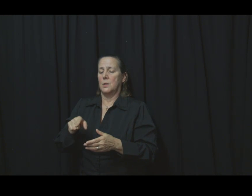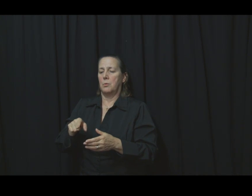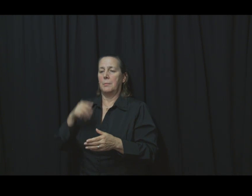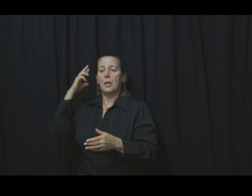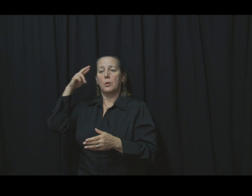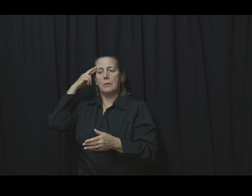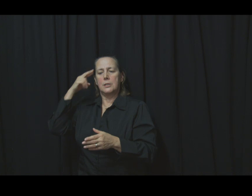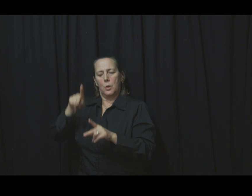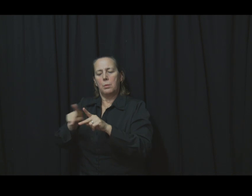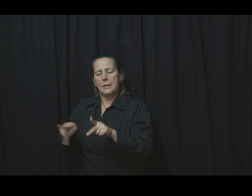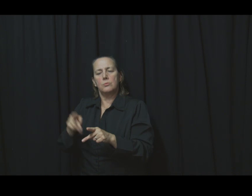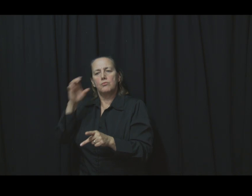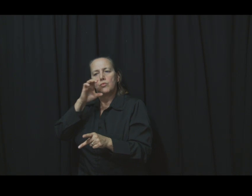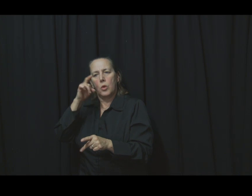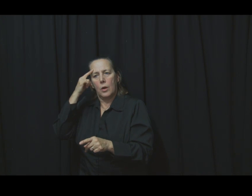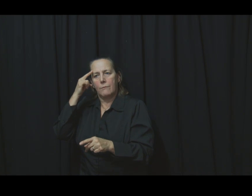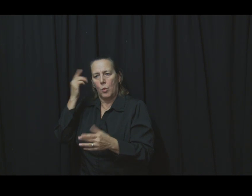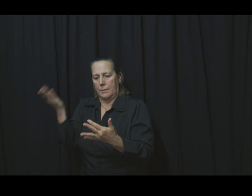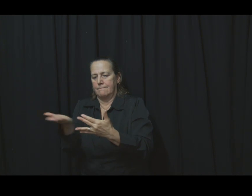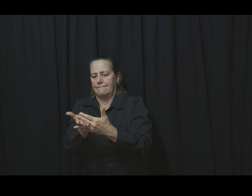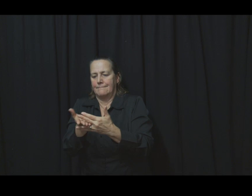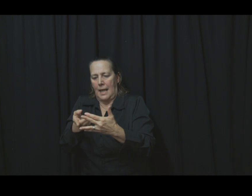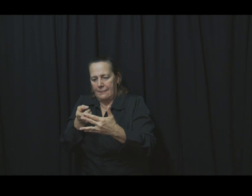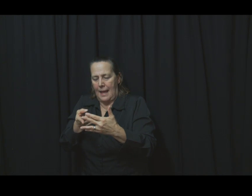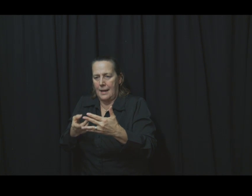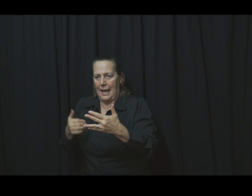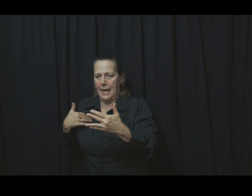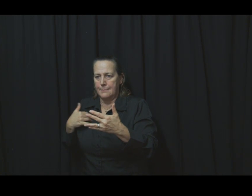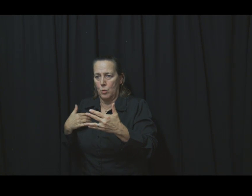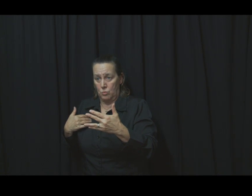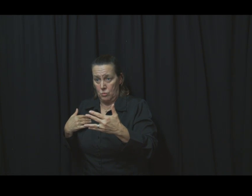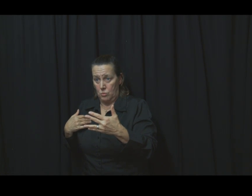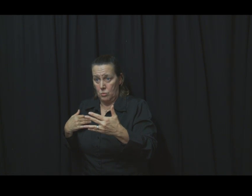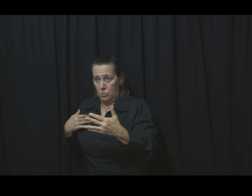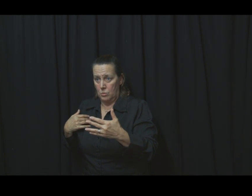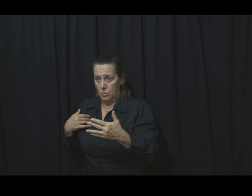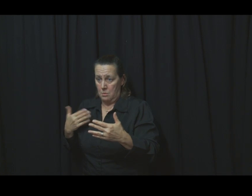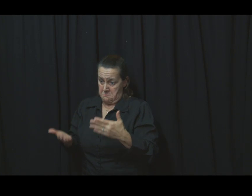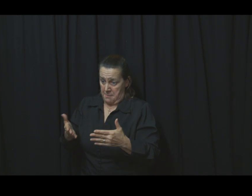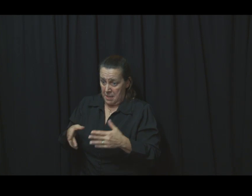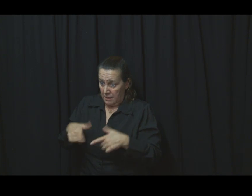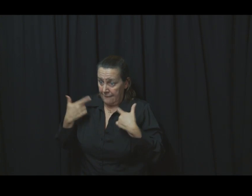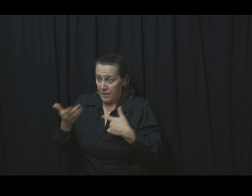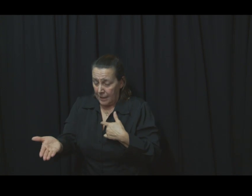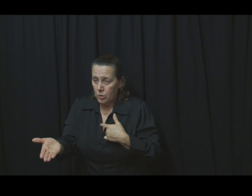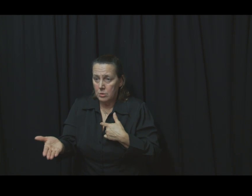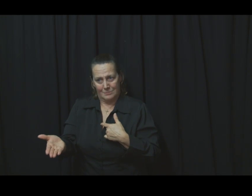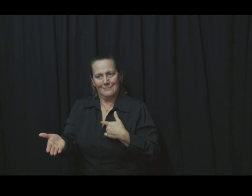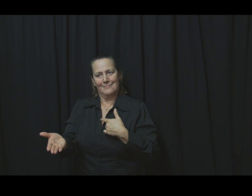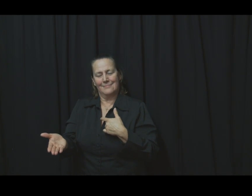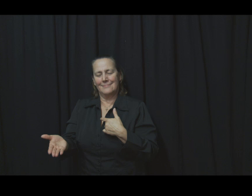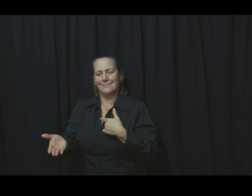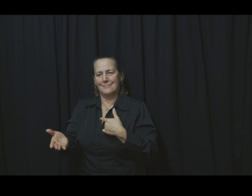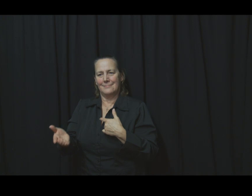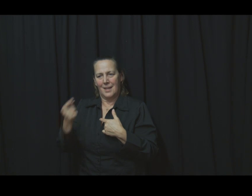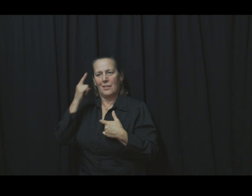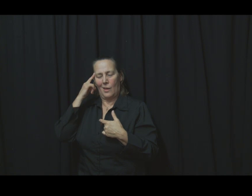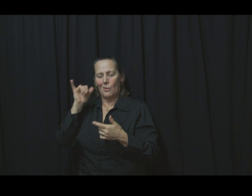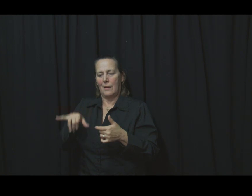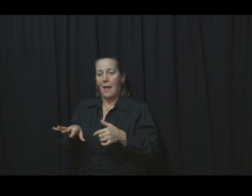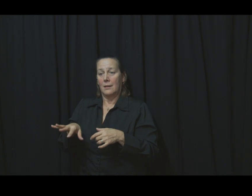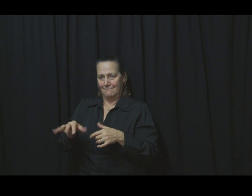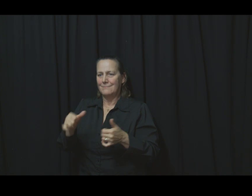to look for an animal, a fossil of an animal that lived there. And indeed, scientists found